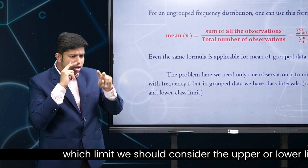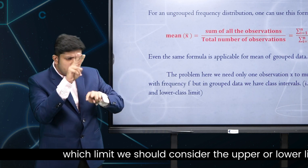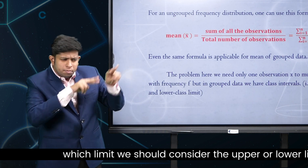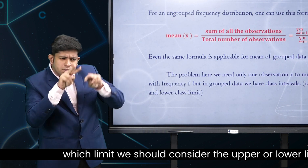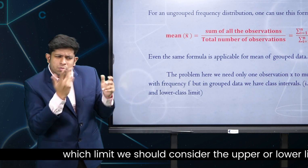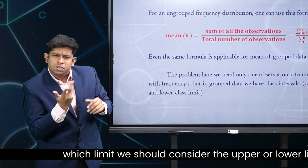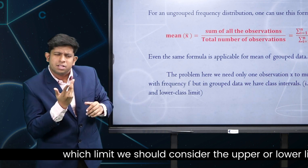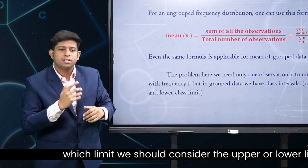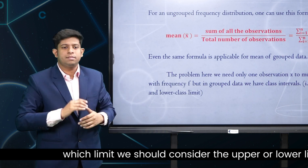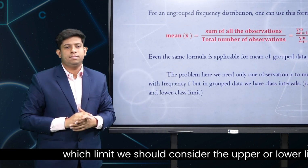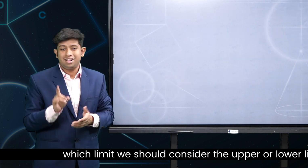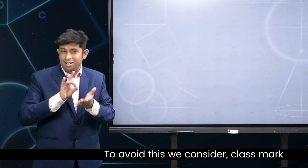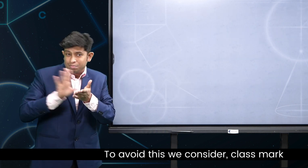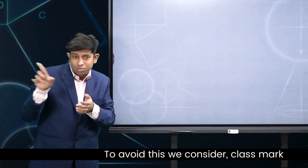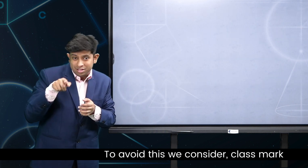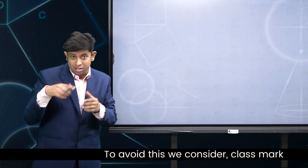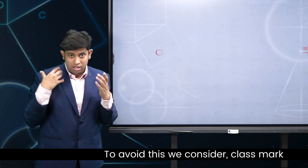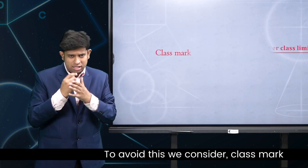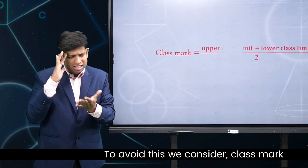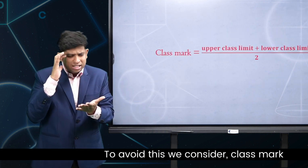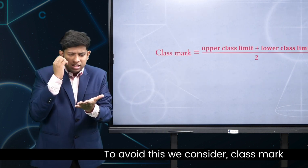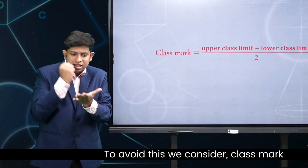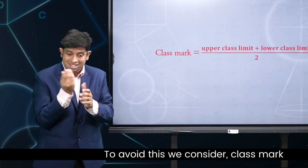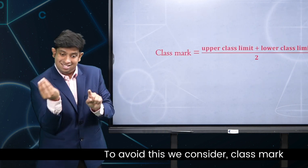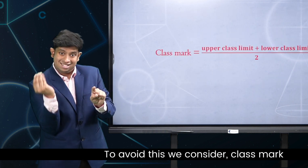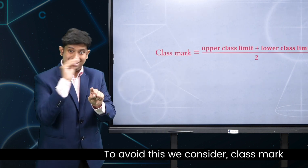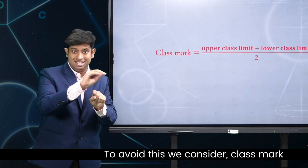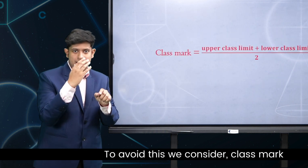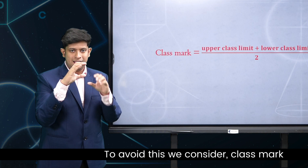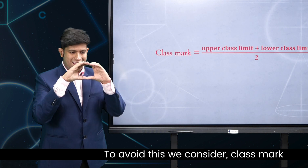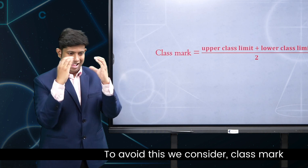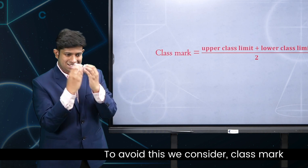limit? To avoid this, we consider class mark.